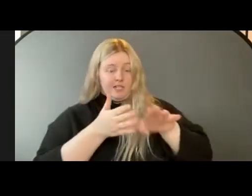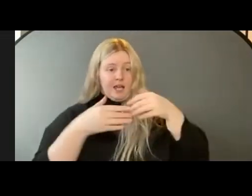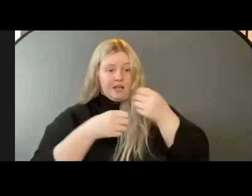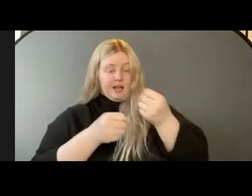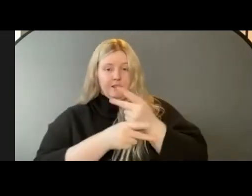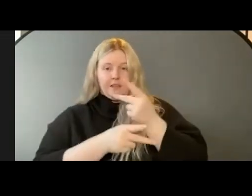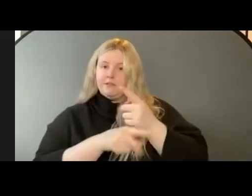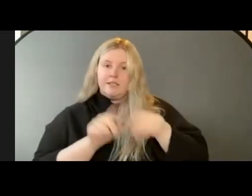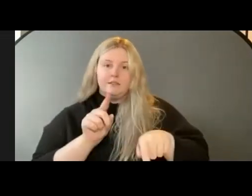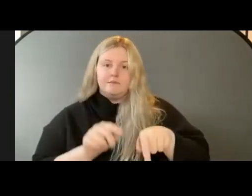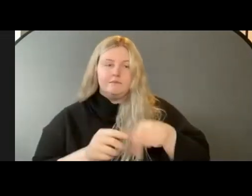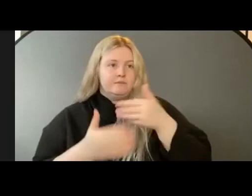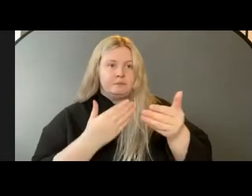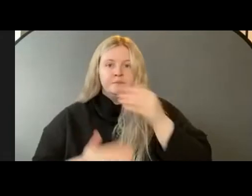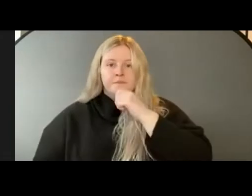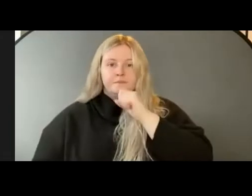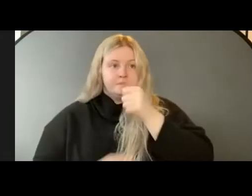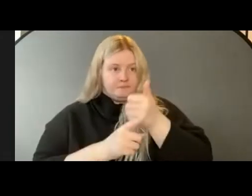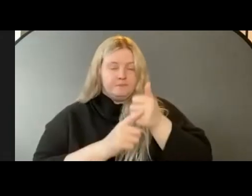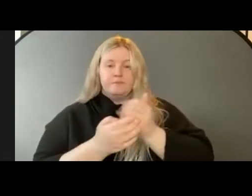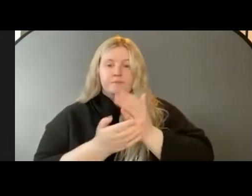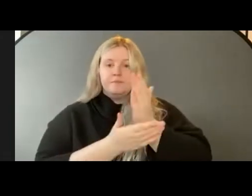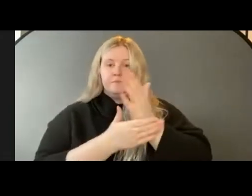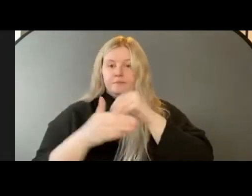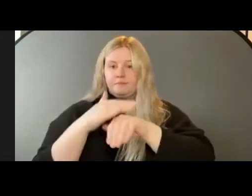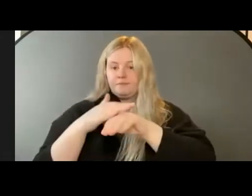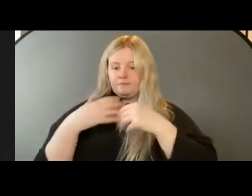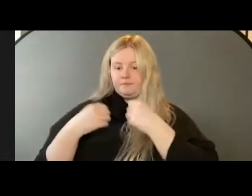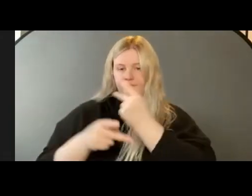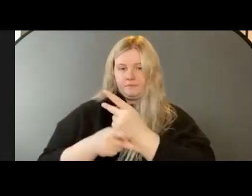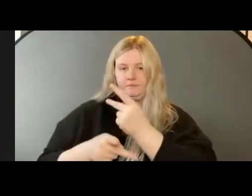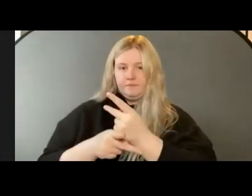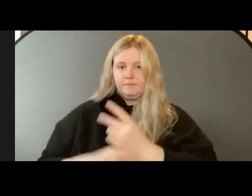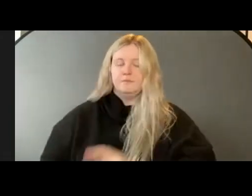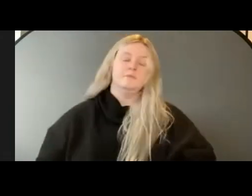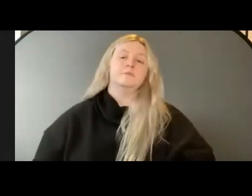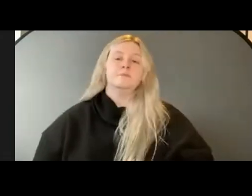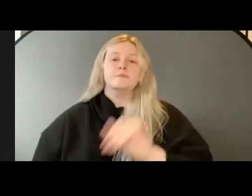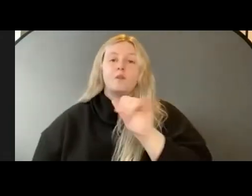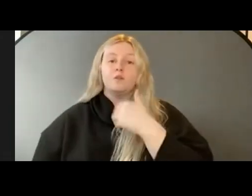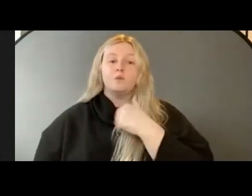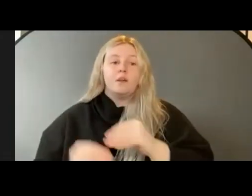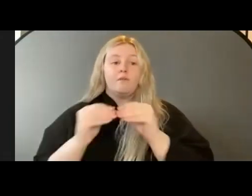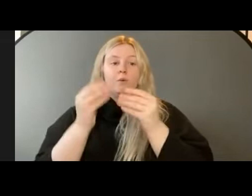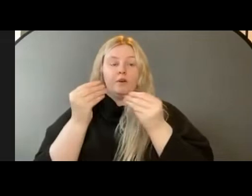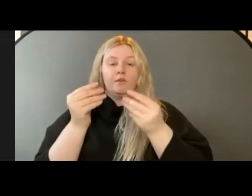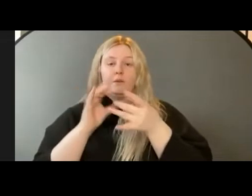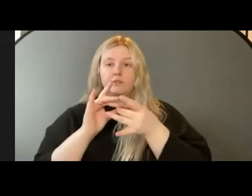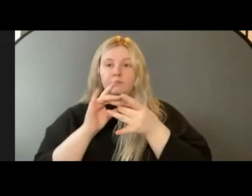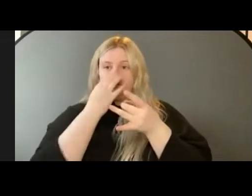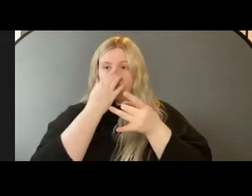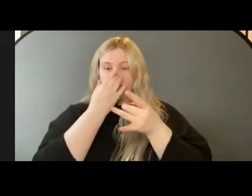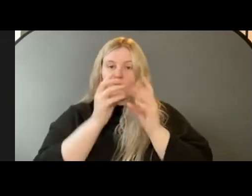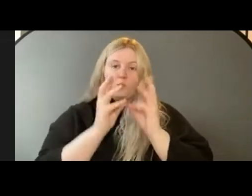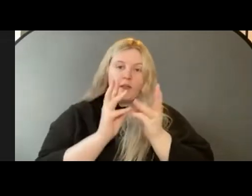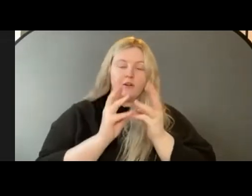age. We also have an enormous amount of information on the impact of heat waves and other natural disasters on older persons, and we know that